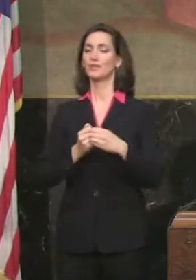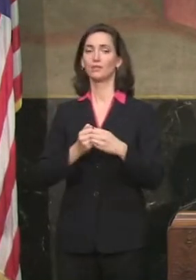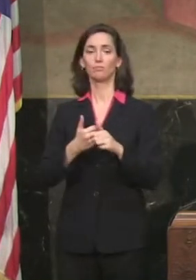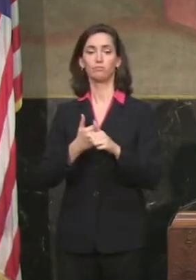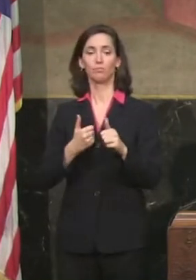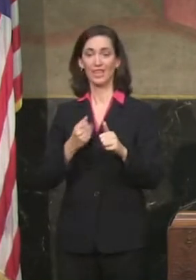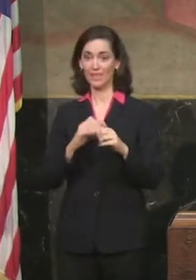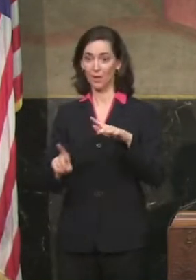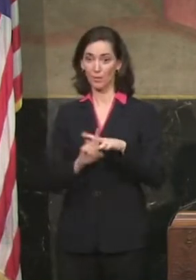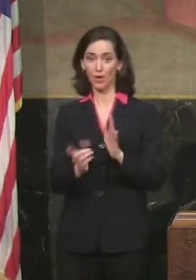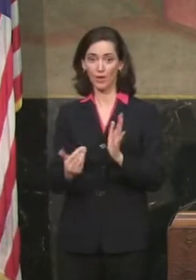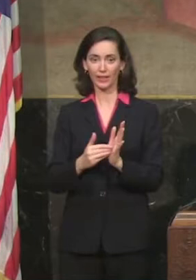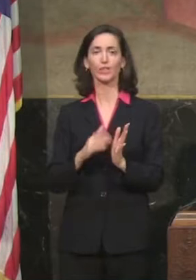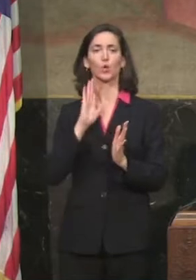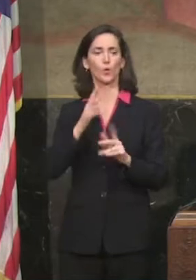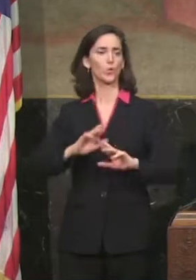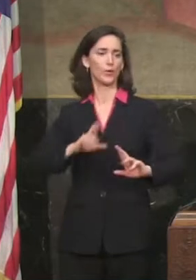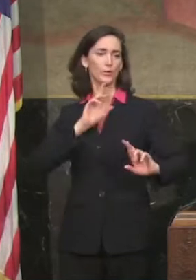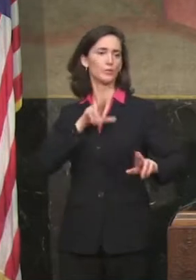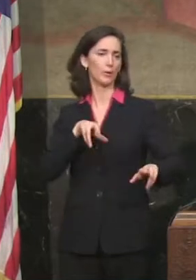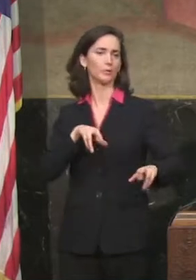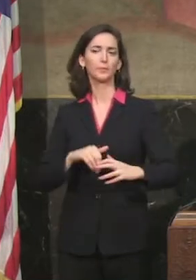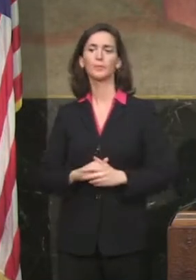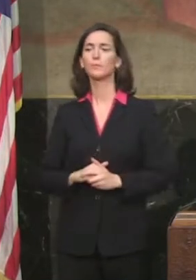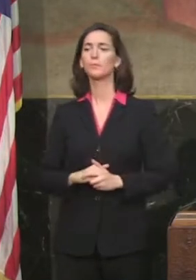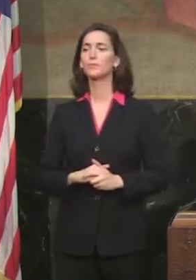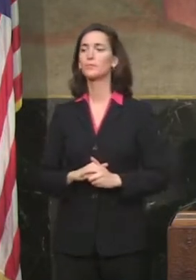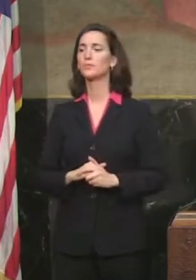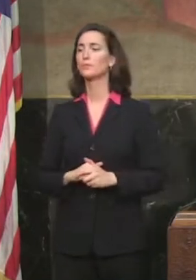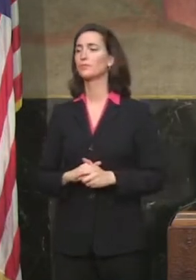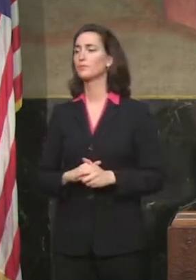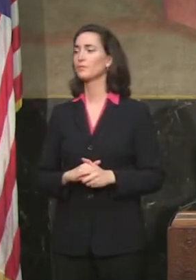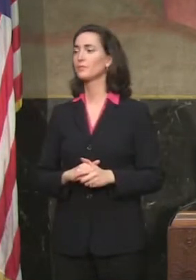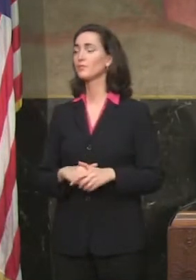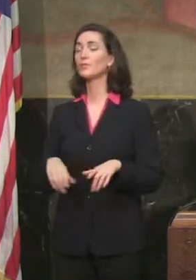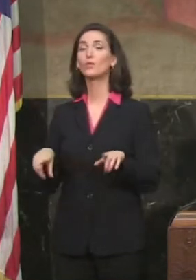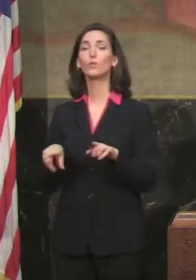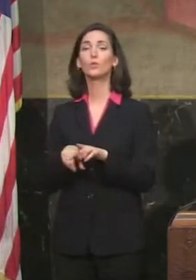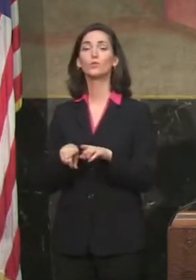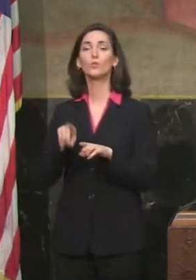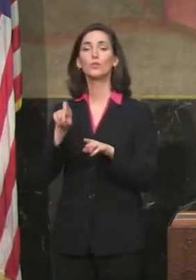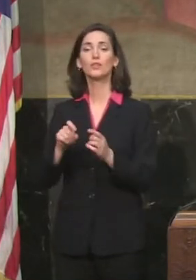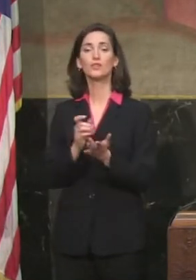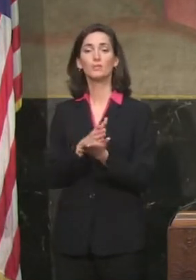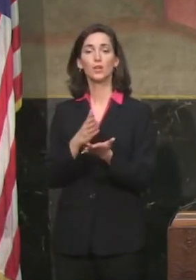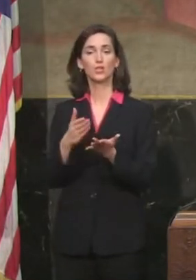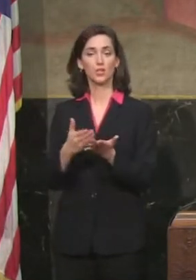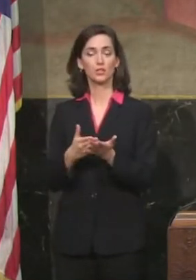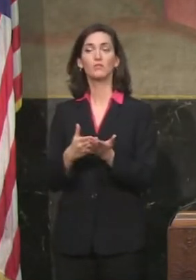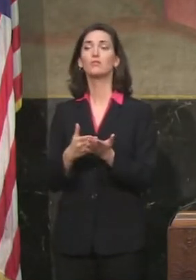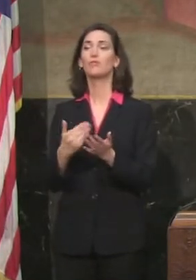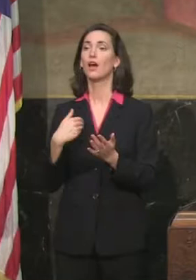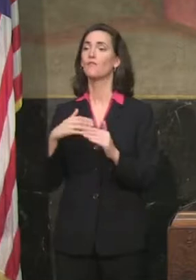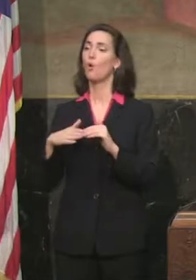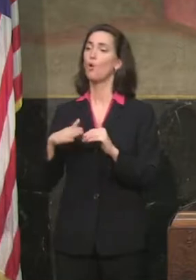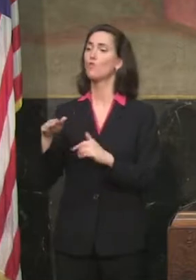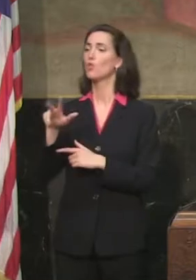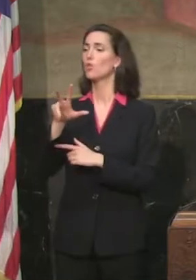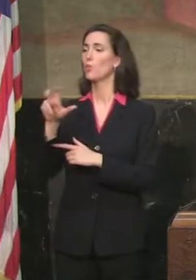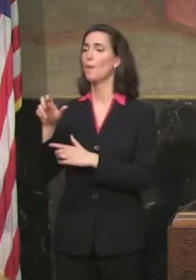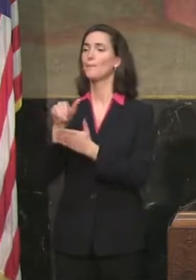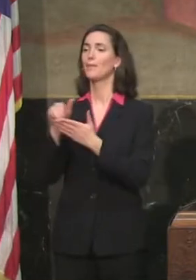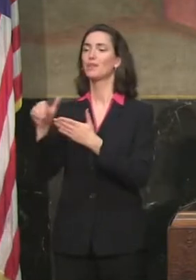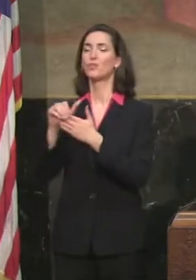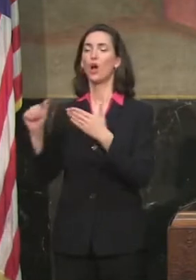one arise. This budget also incorporates more than $300 million in state general